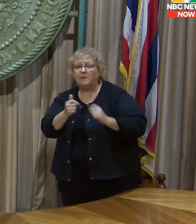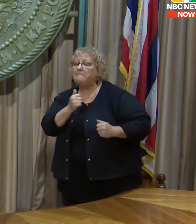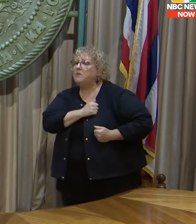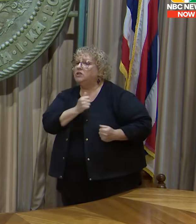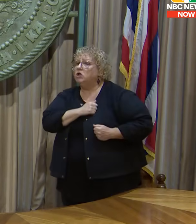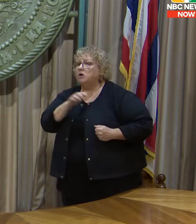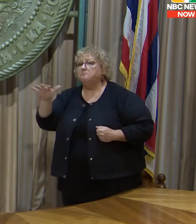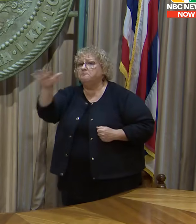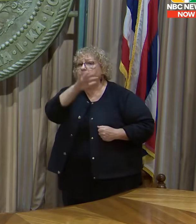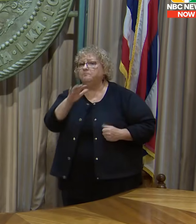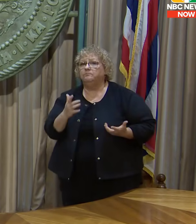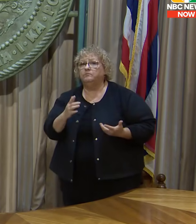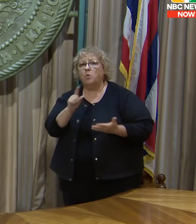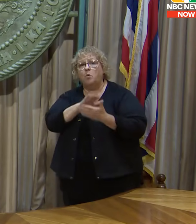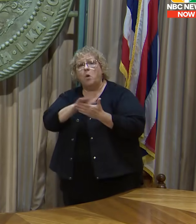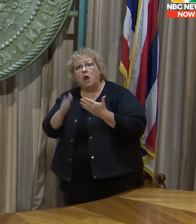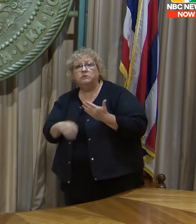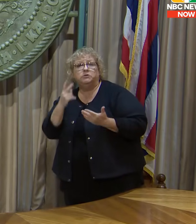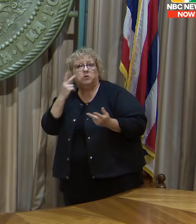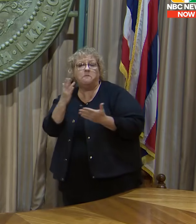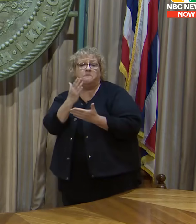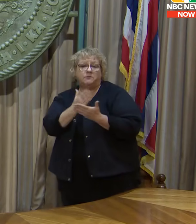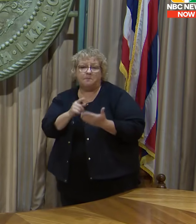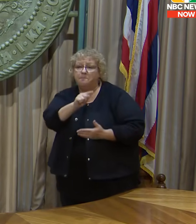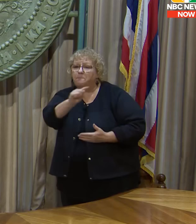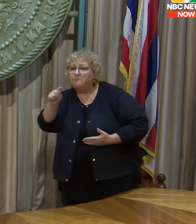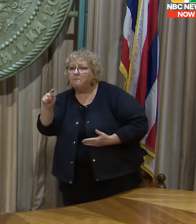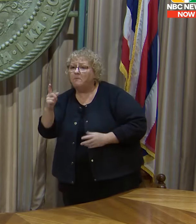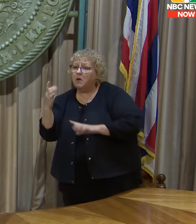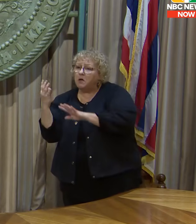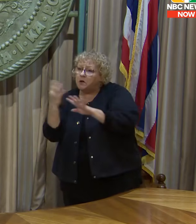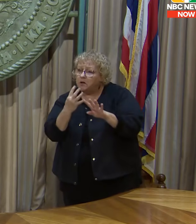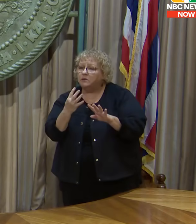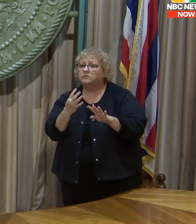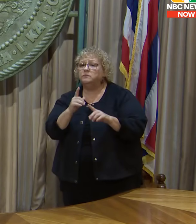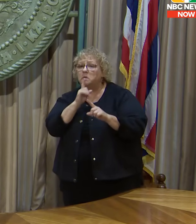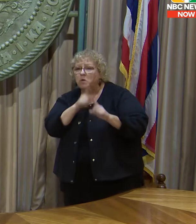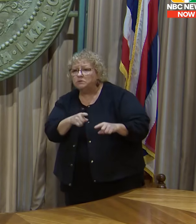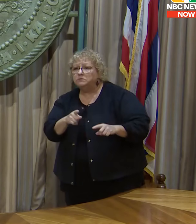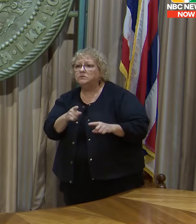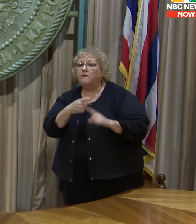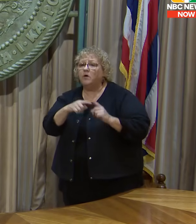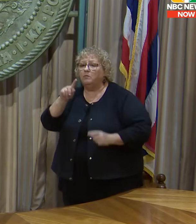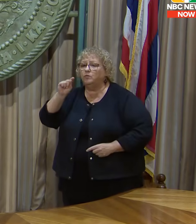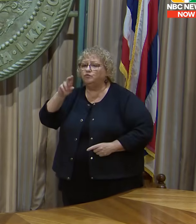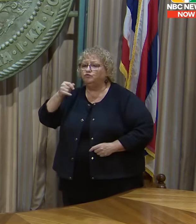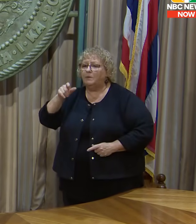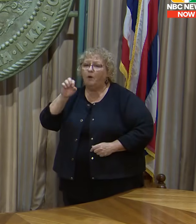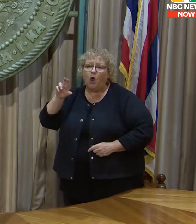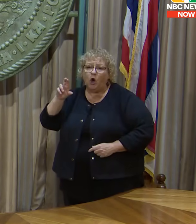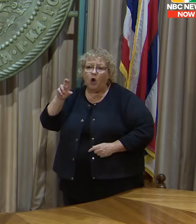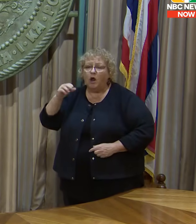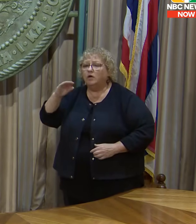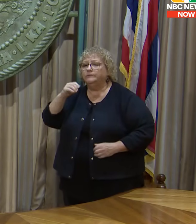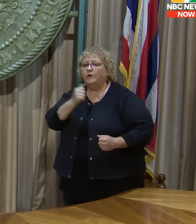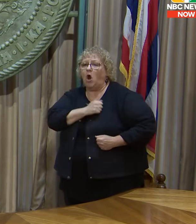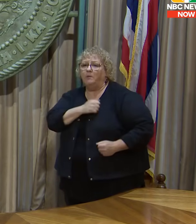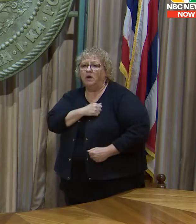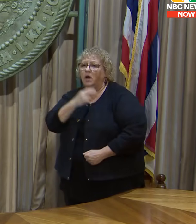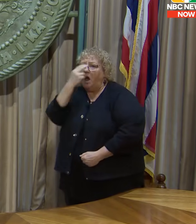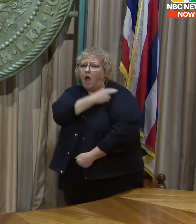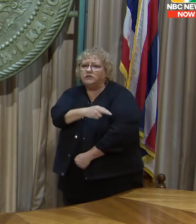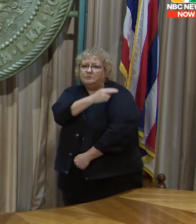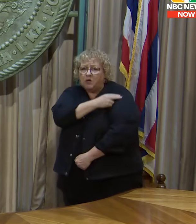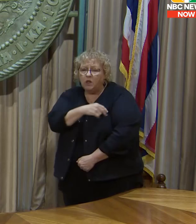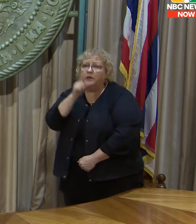today. Over the weekend, we did see a couple of cases reports coming in from Tripler. I believe one